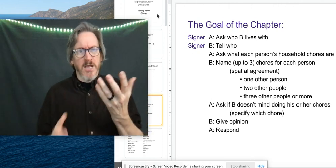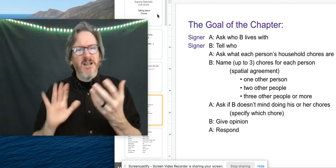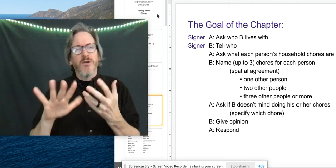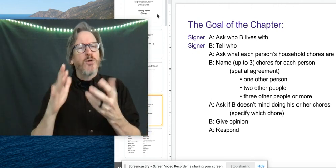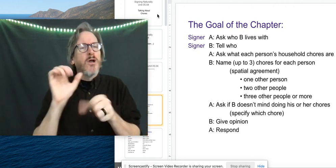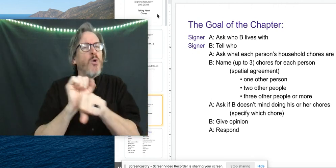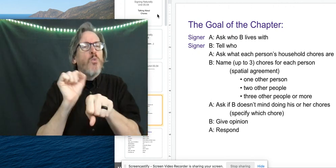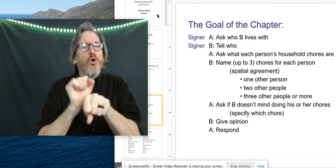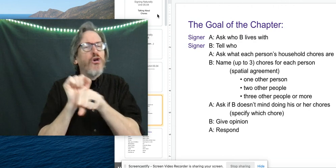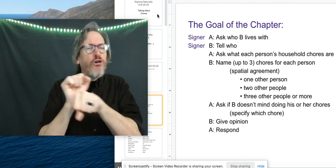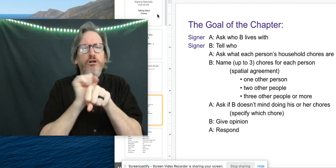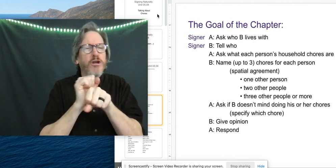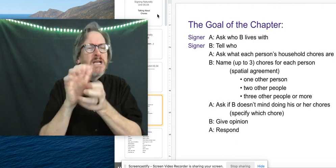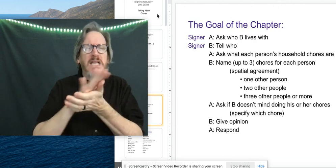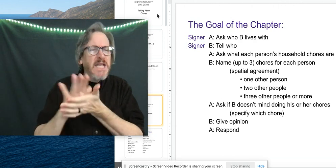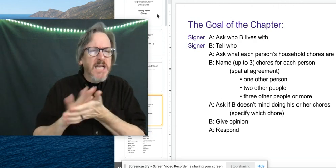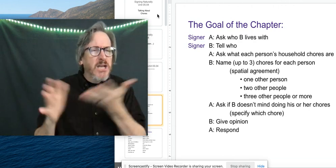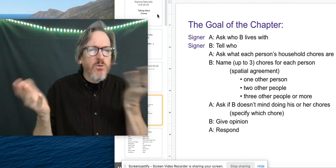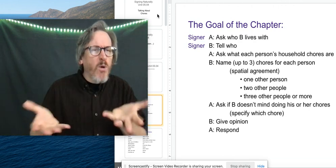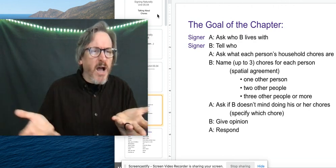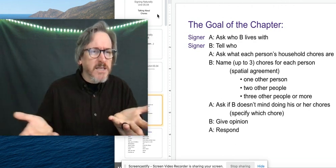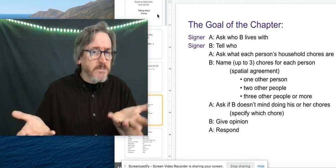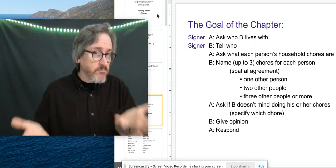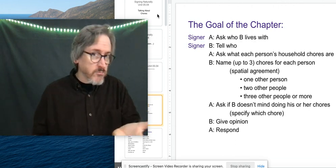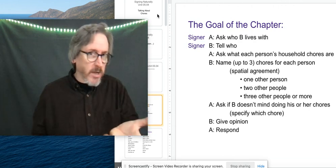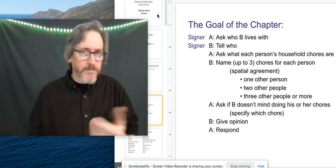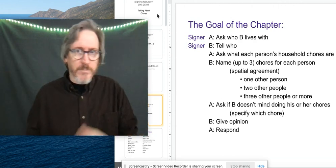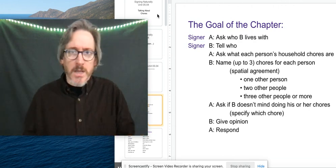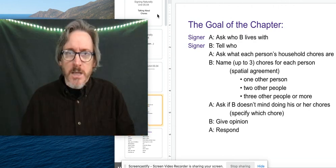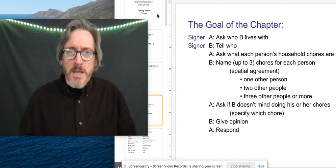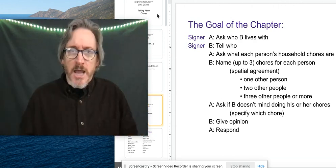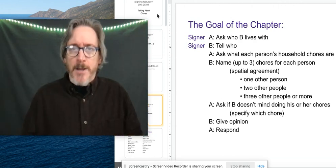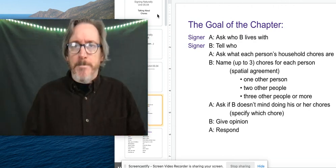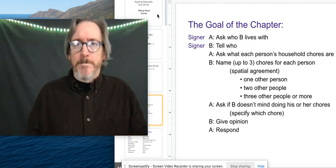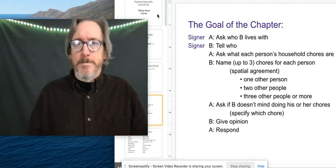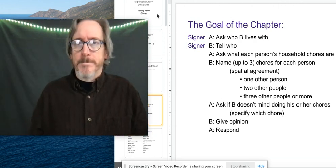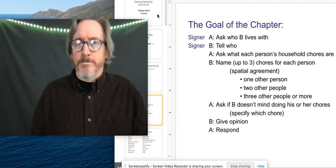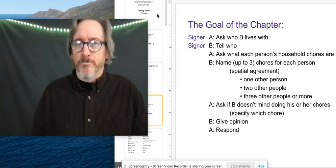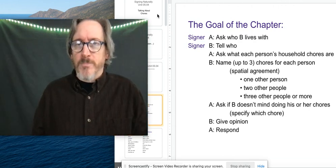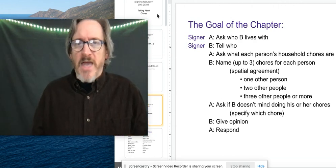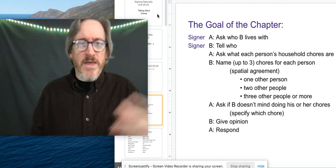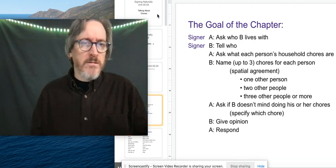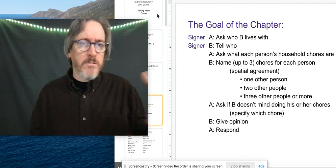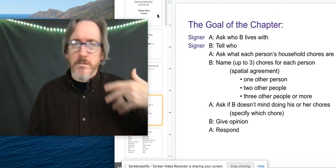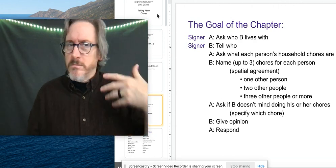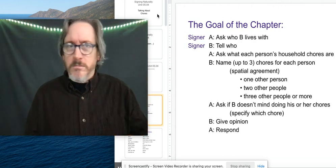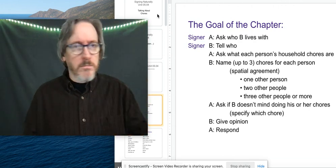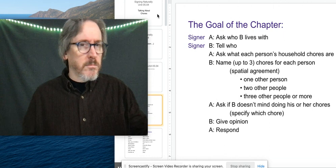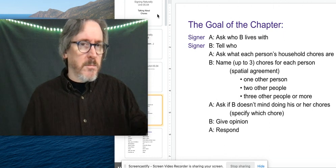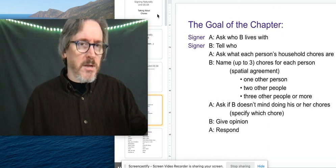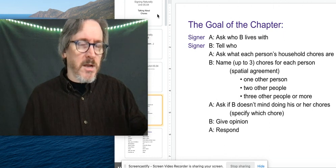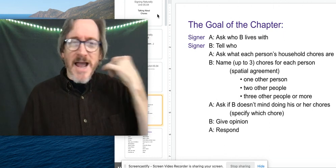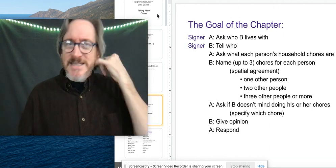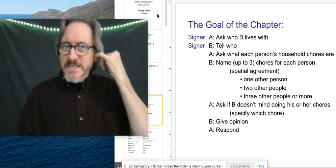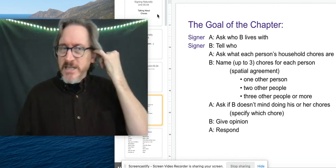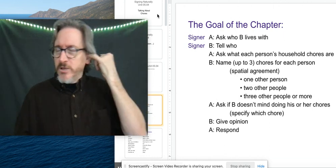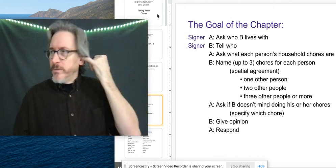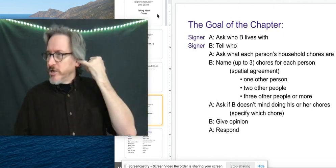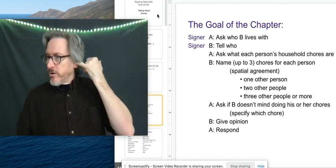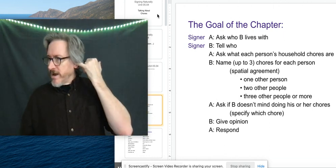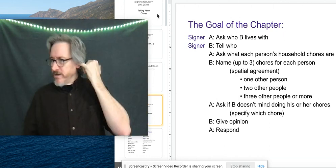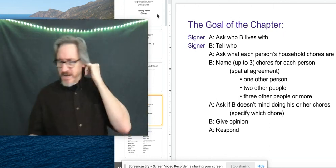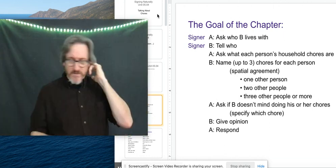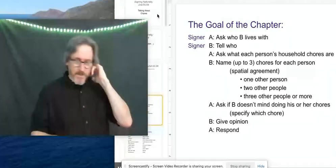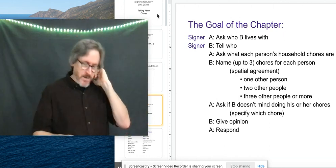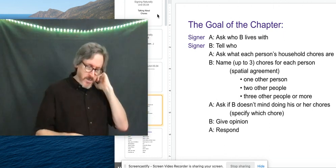duty, or work, clean, what? Okay. And then ideally, we would